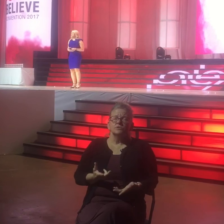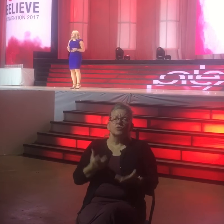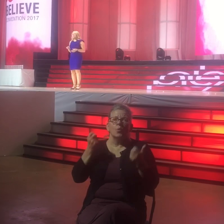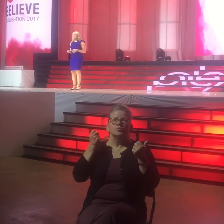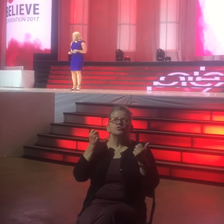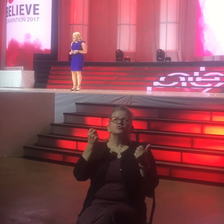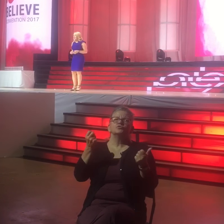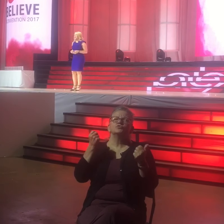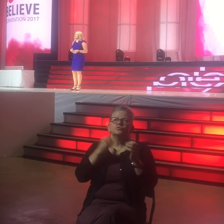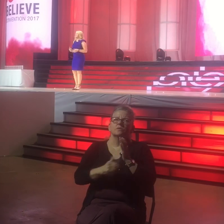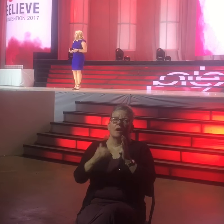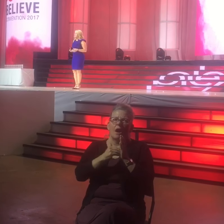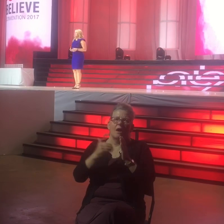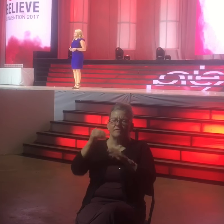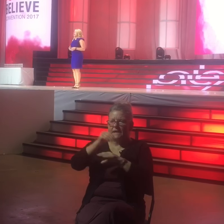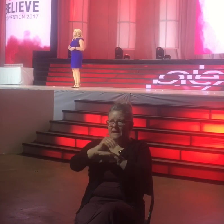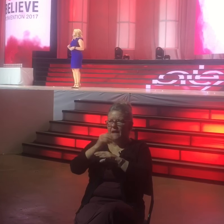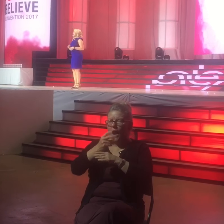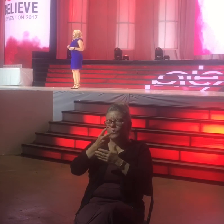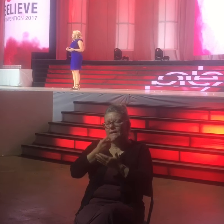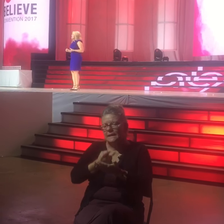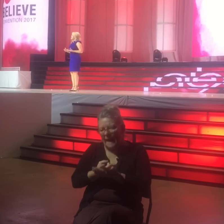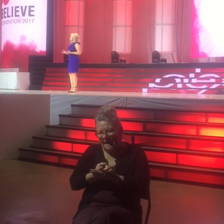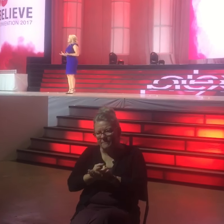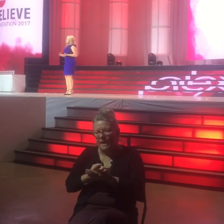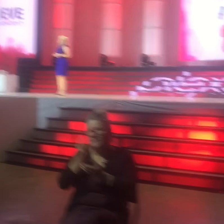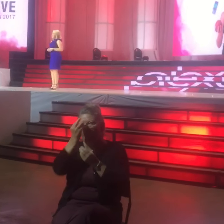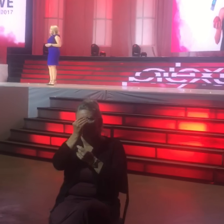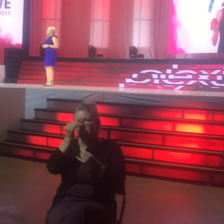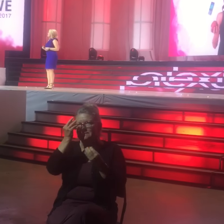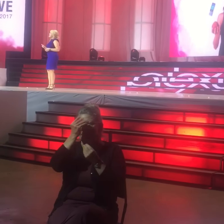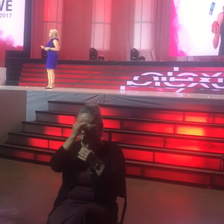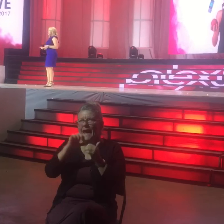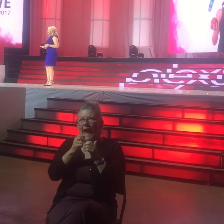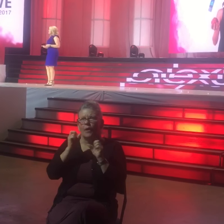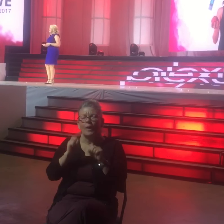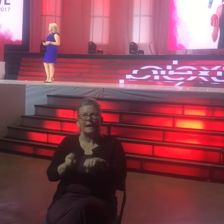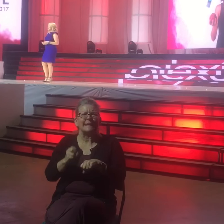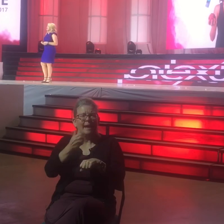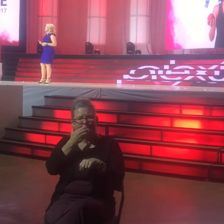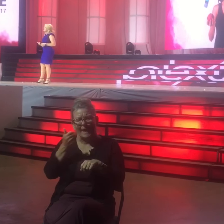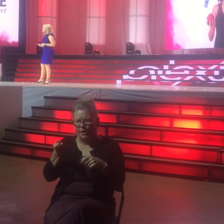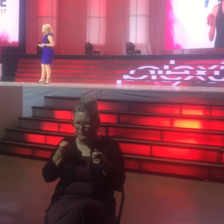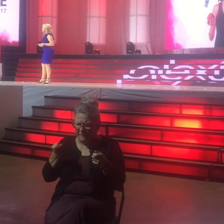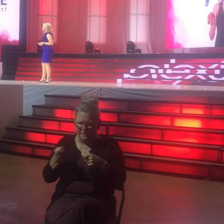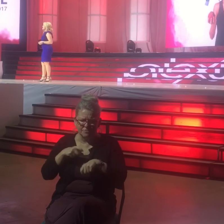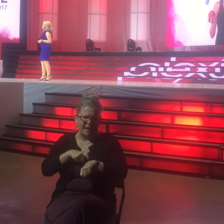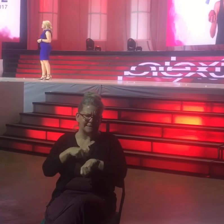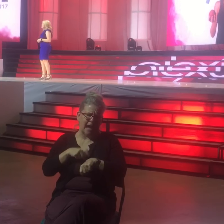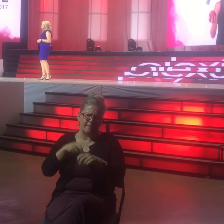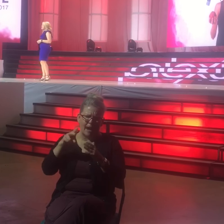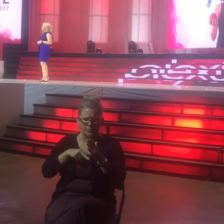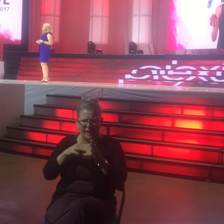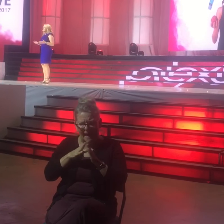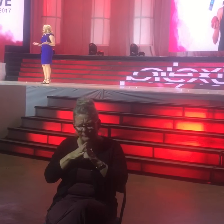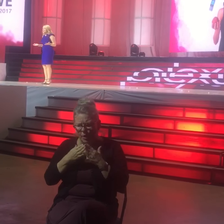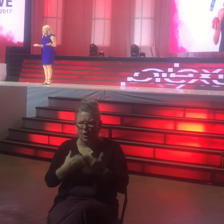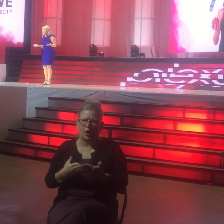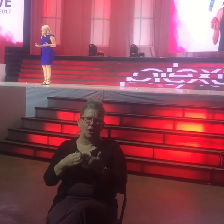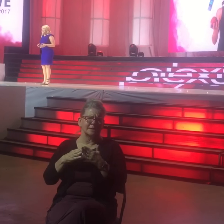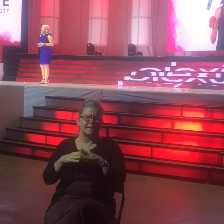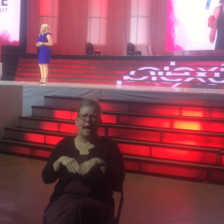nights, really praying and dreaming about how I could fix my time. I studied time management, I read books on effective scheduling,